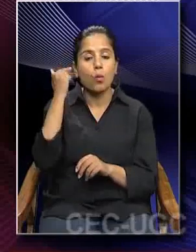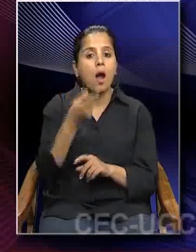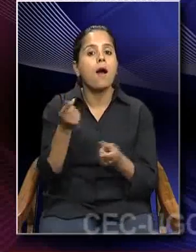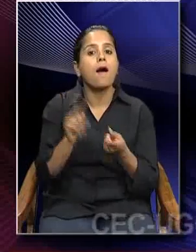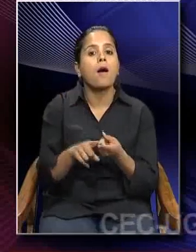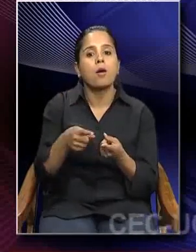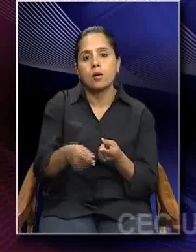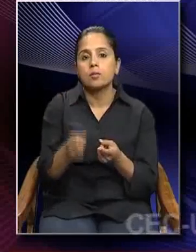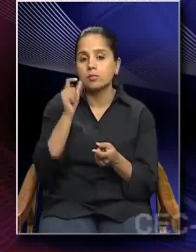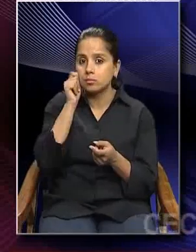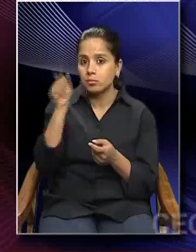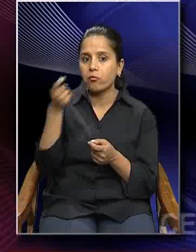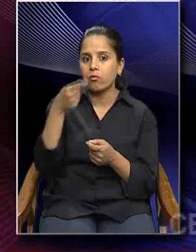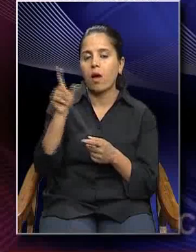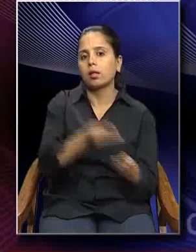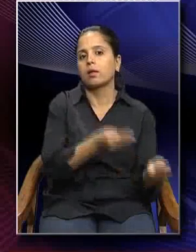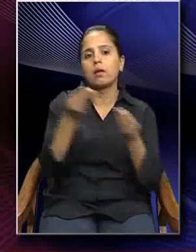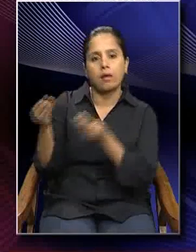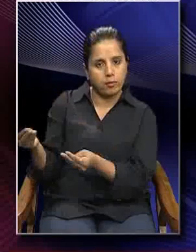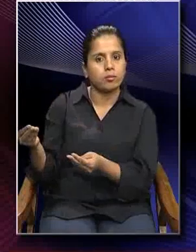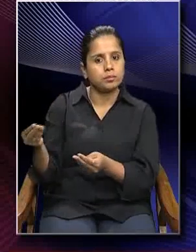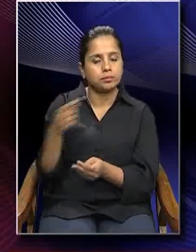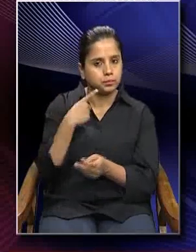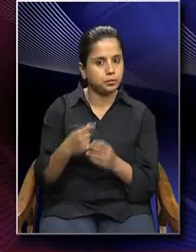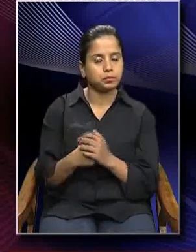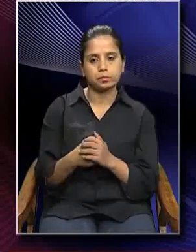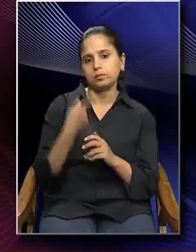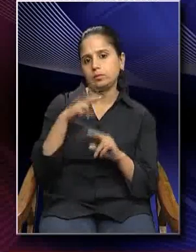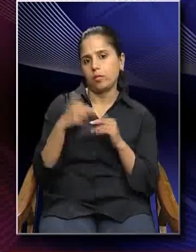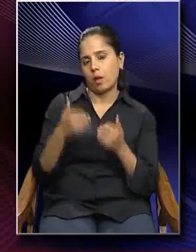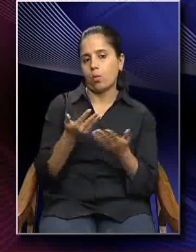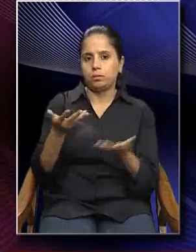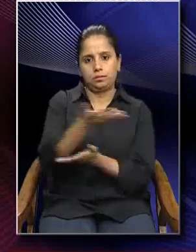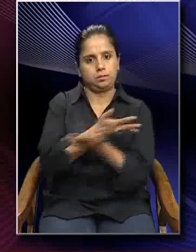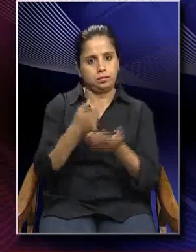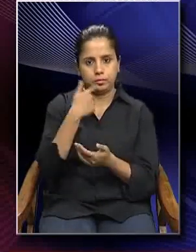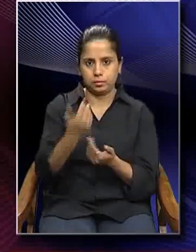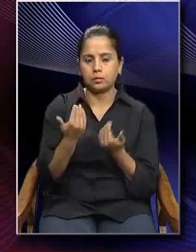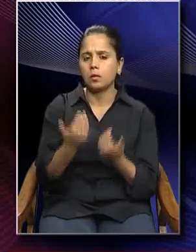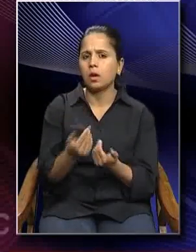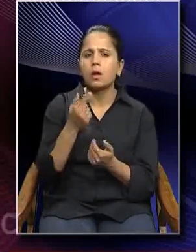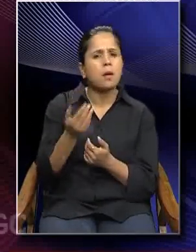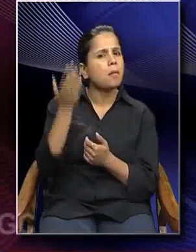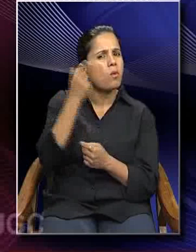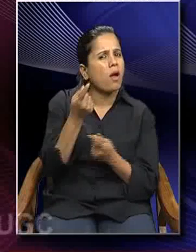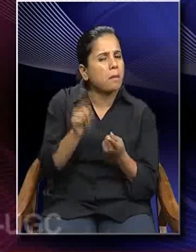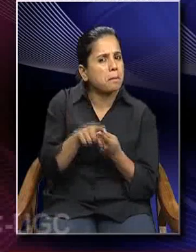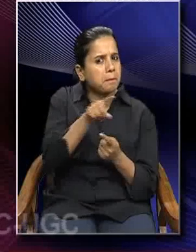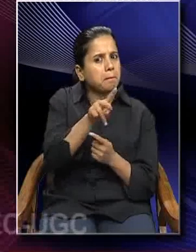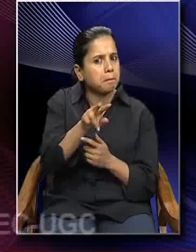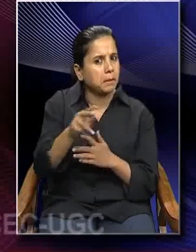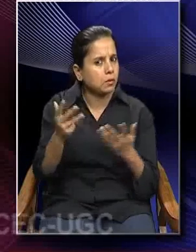of the groom's father. Now, if we discuss as to what was or in